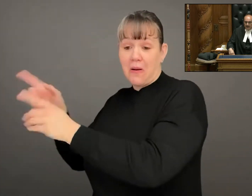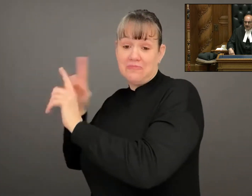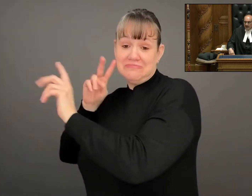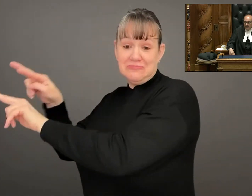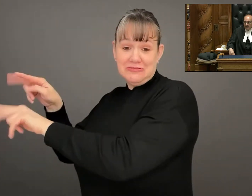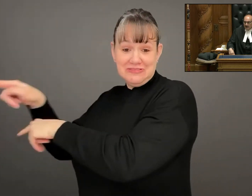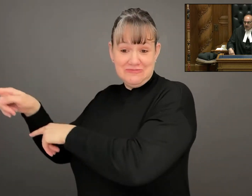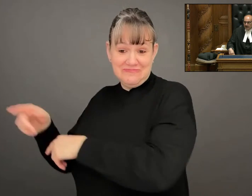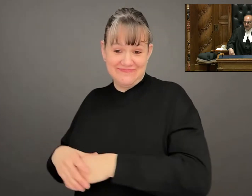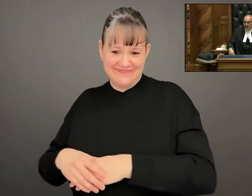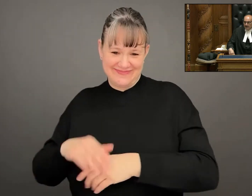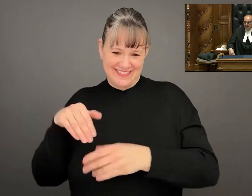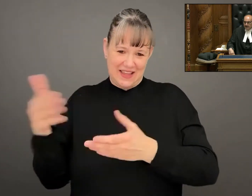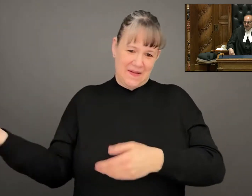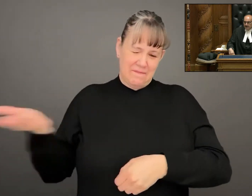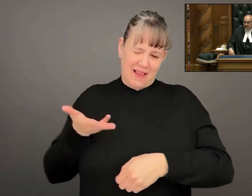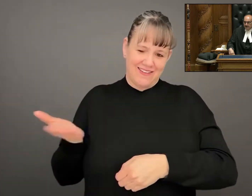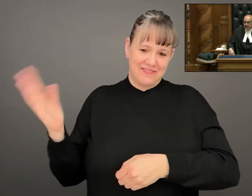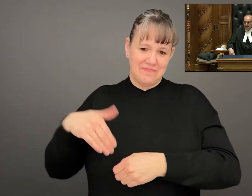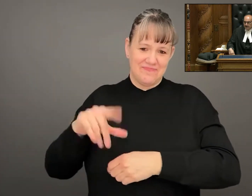Member for Nanaimo Lansdale.